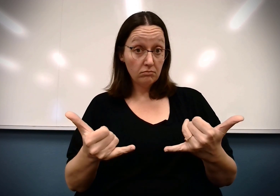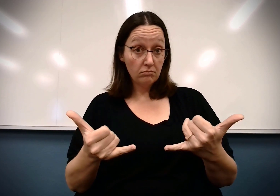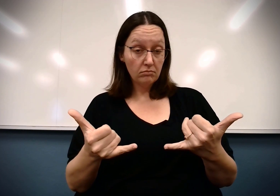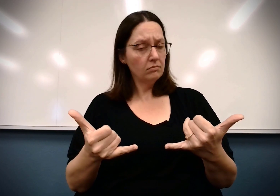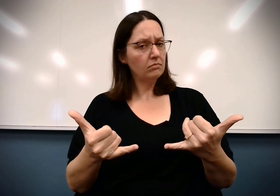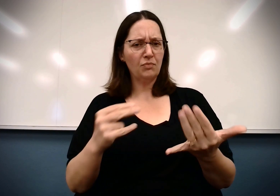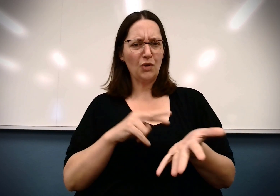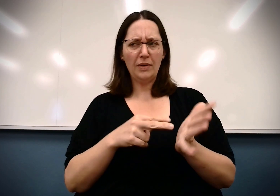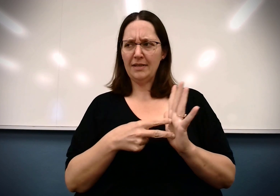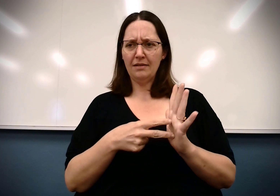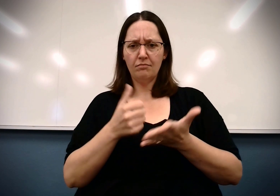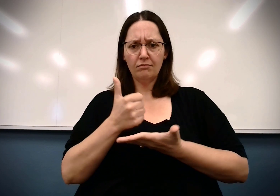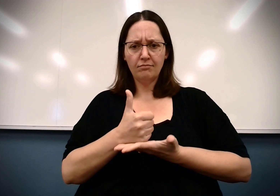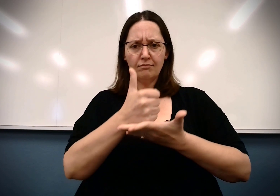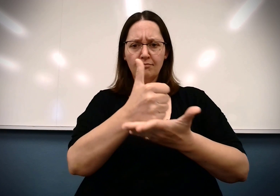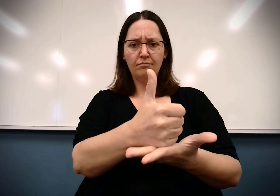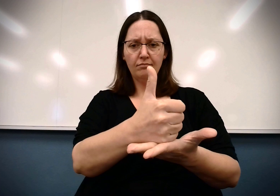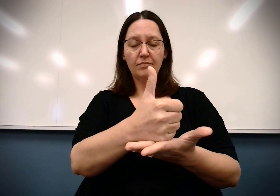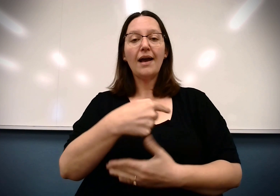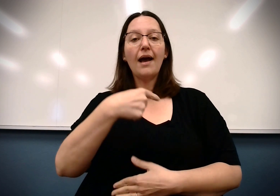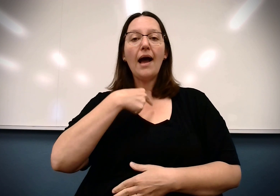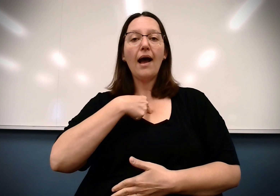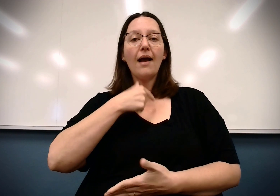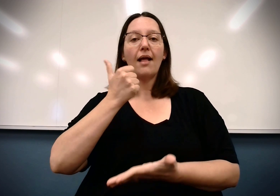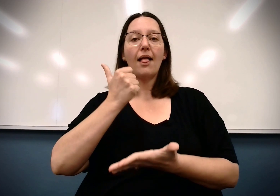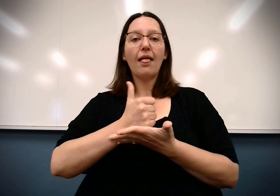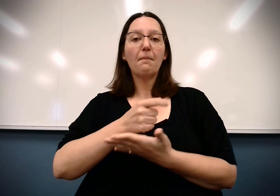you today. Right? I help you.